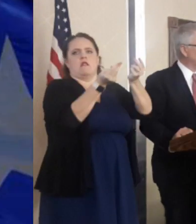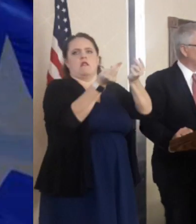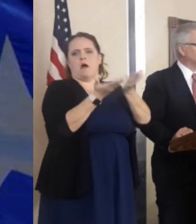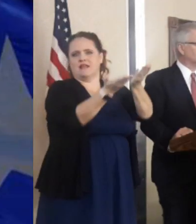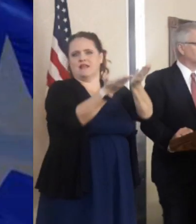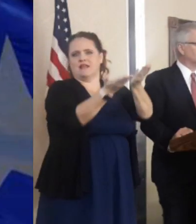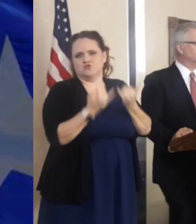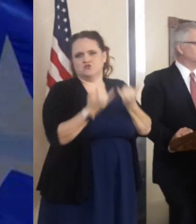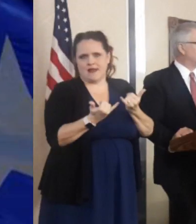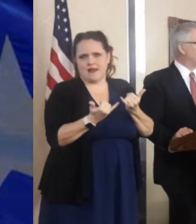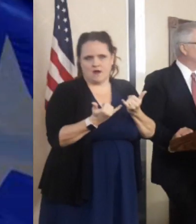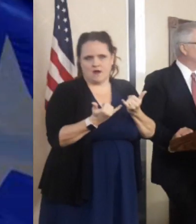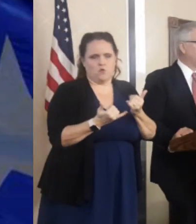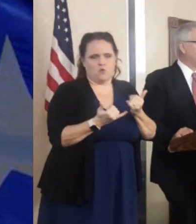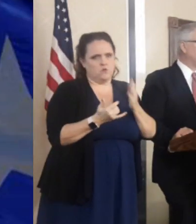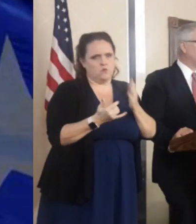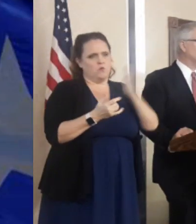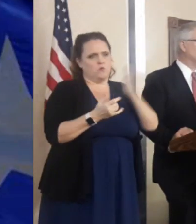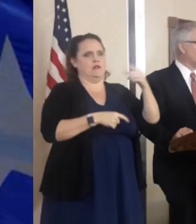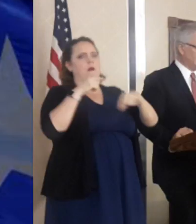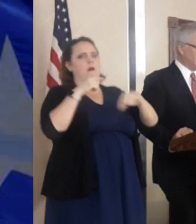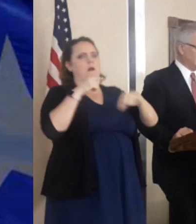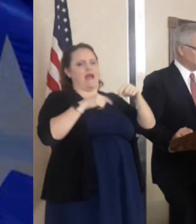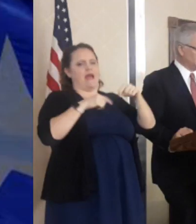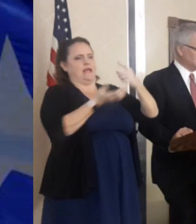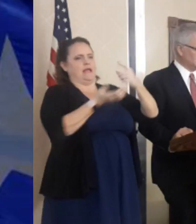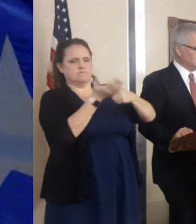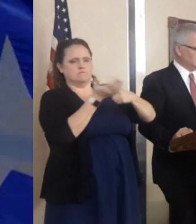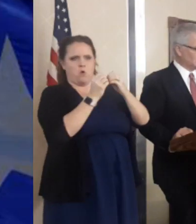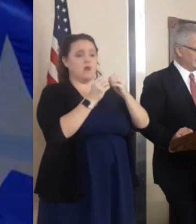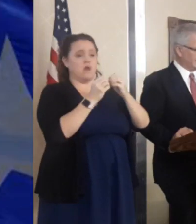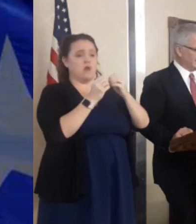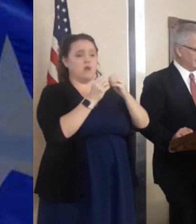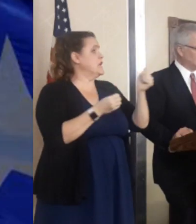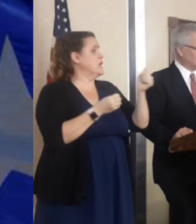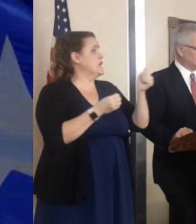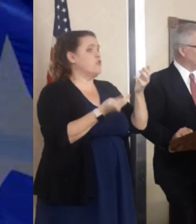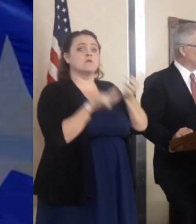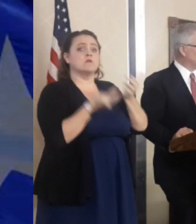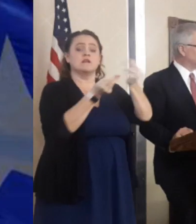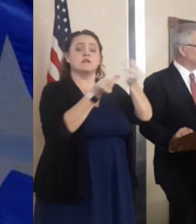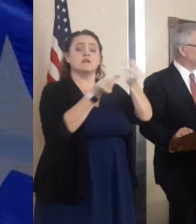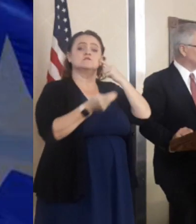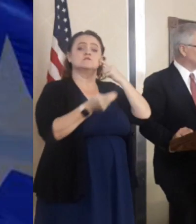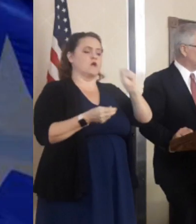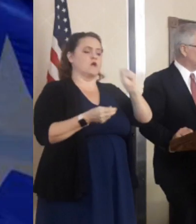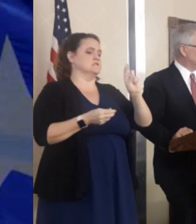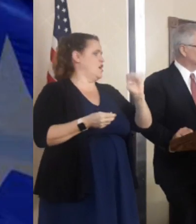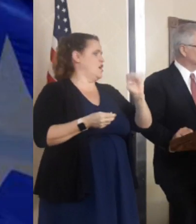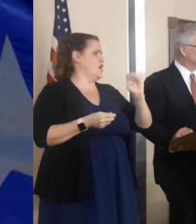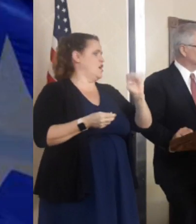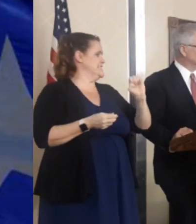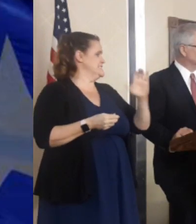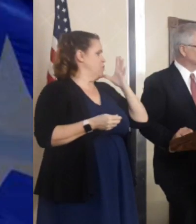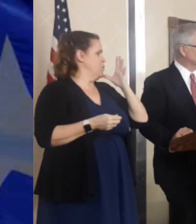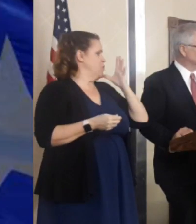more in a second. Any other nominations for SREC woman for District 29?